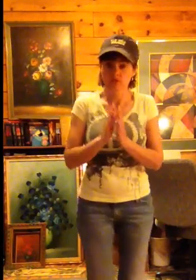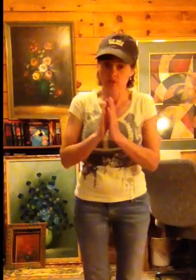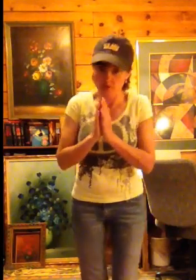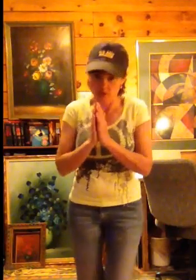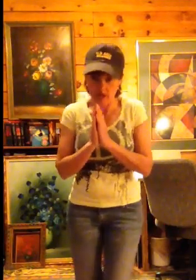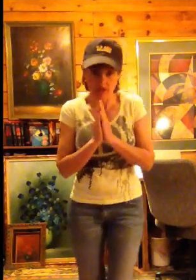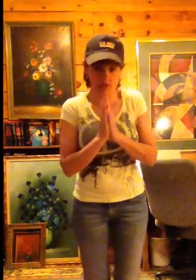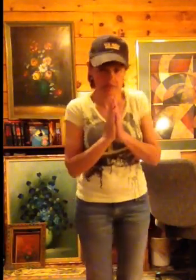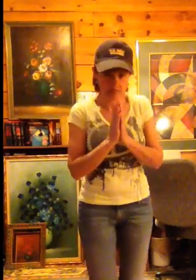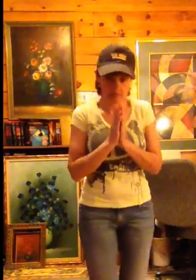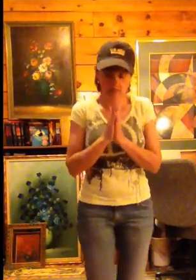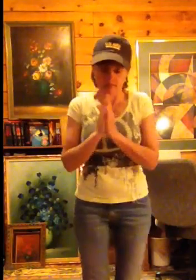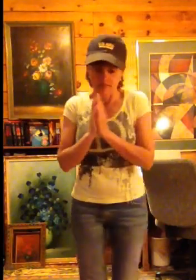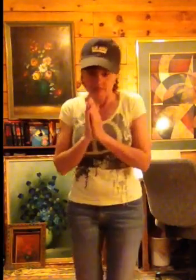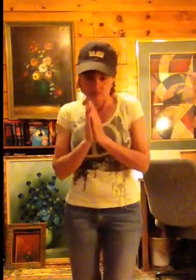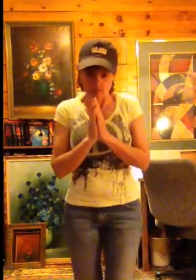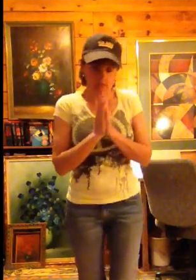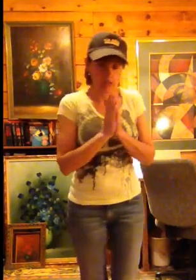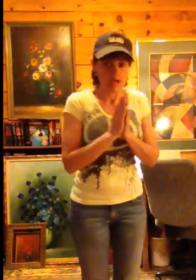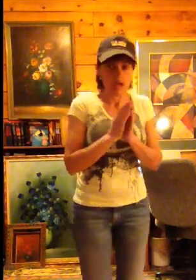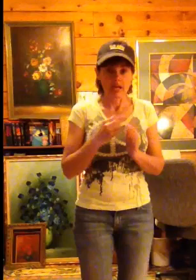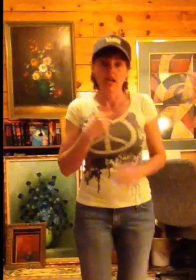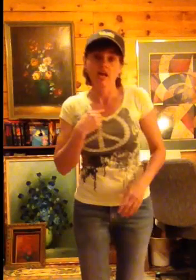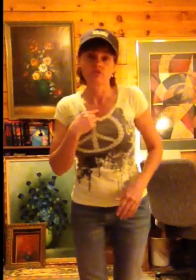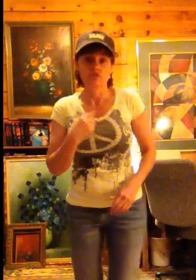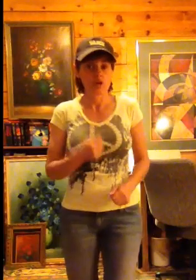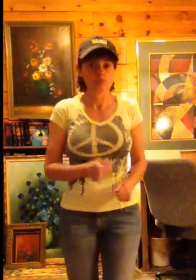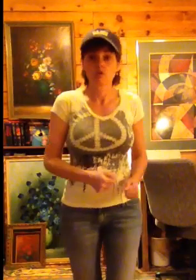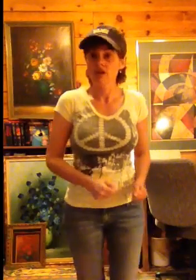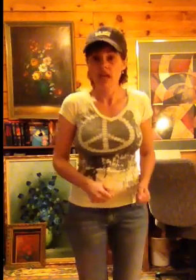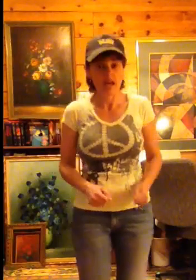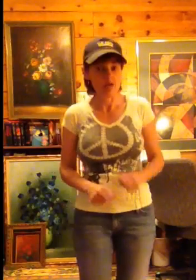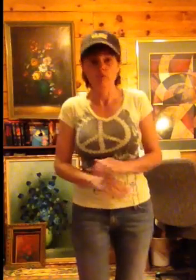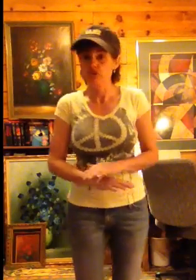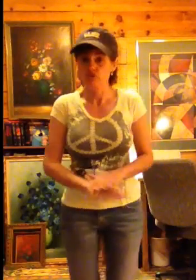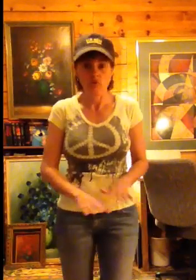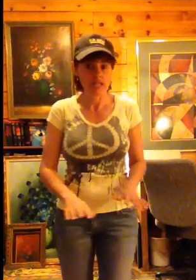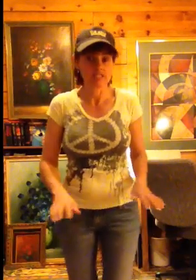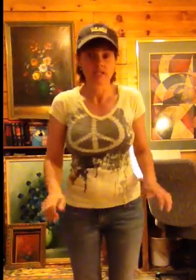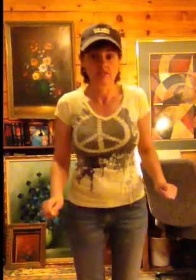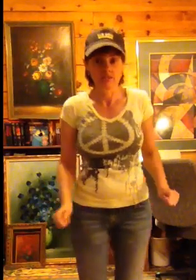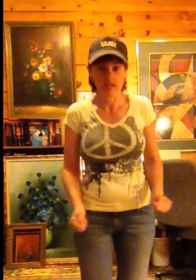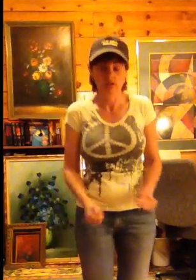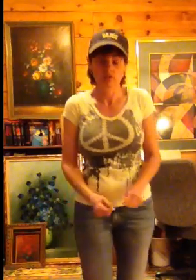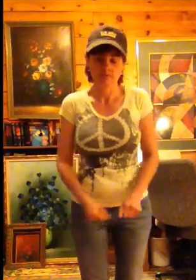unanswered prayers. I have trouble I wish wasn't there.